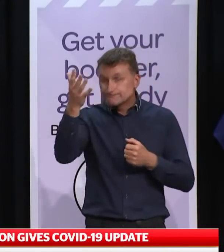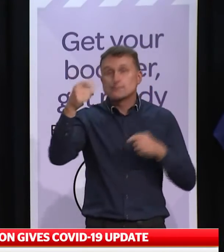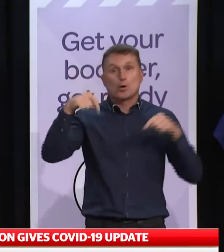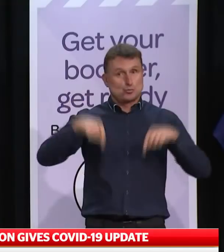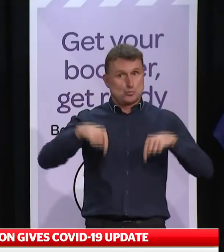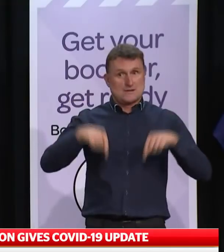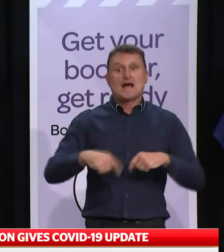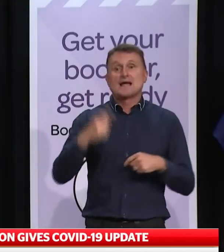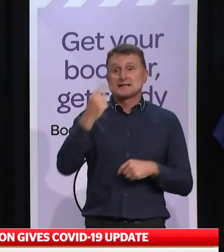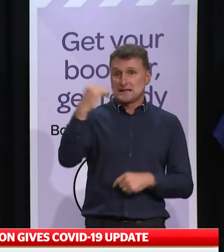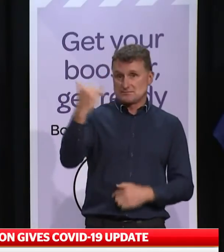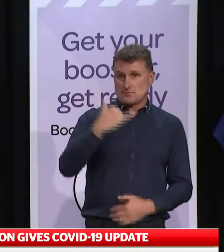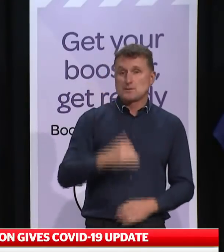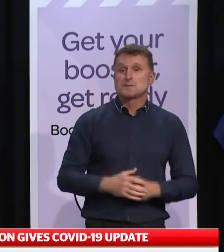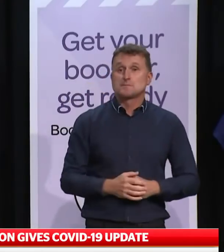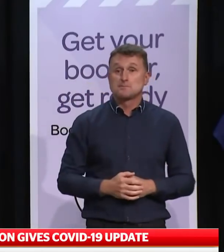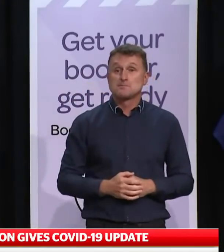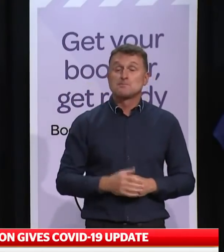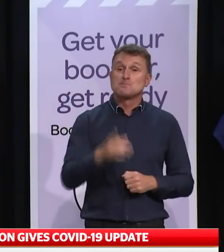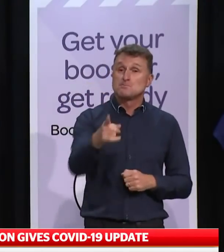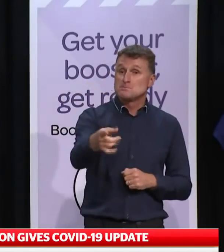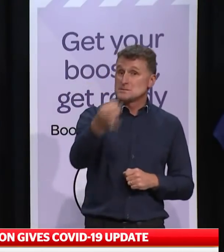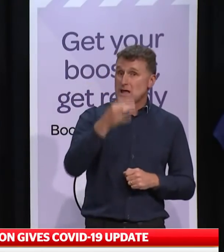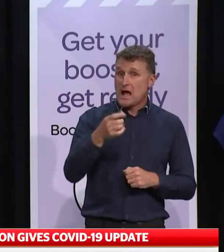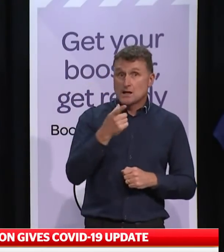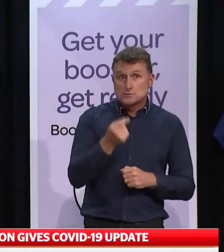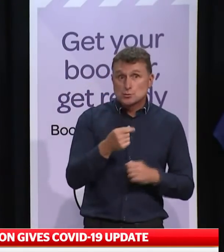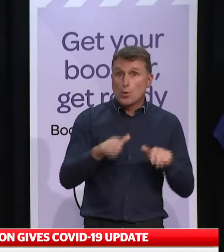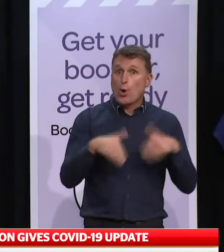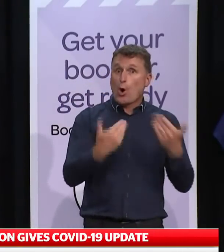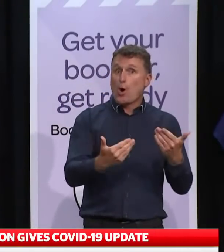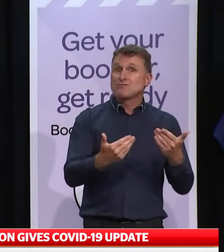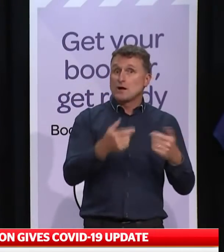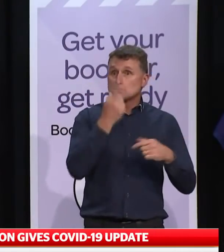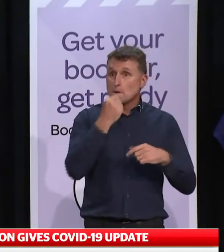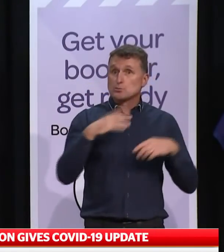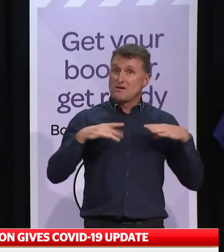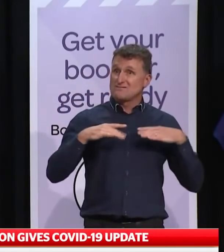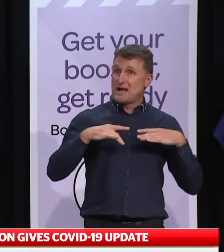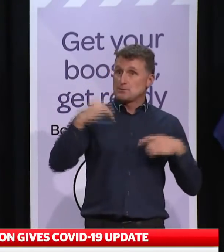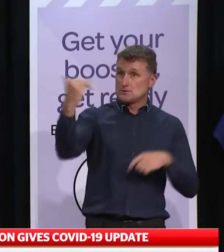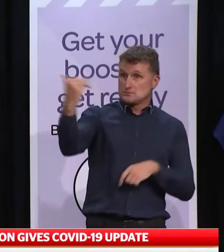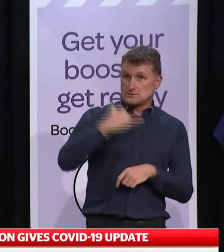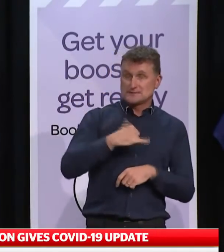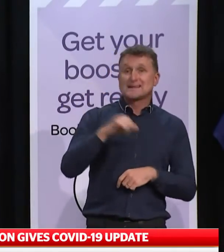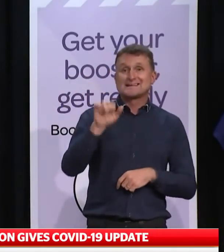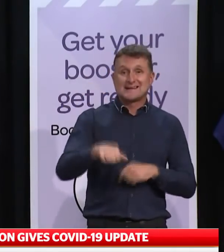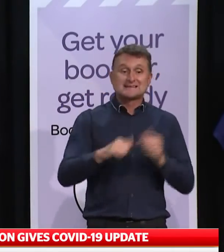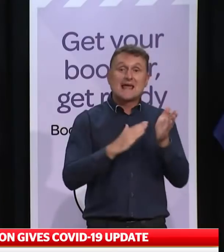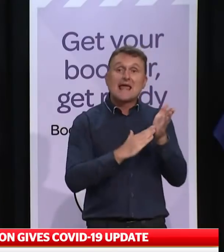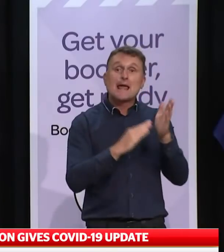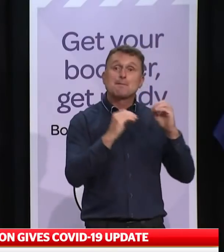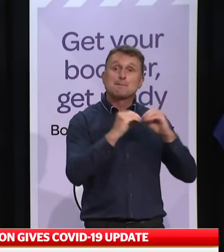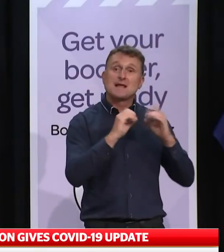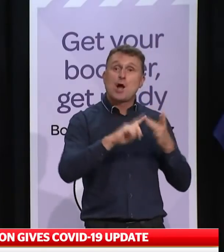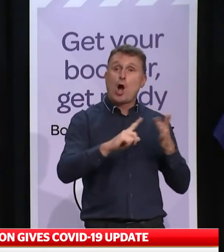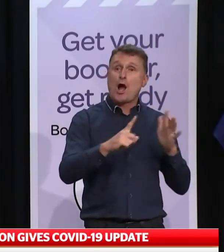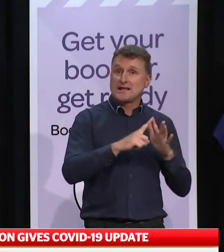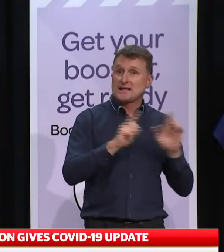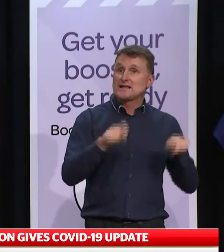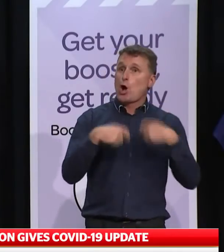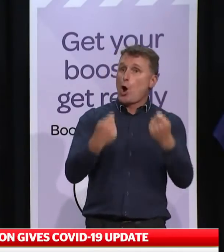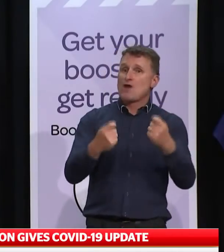today. So she can be offered her a spot today? That's correct. The Ministry of Business and Innovation and Employment have offered her a voucher